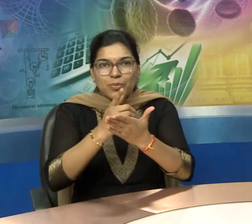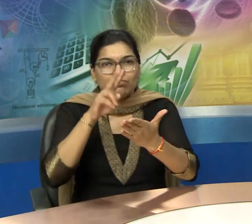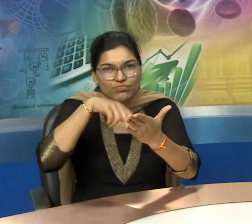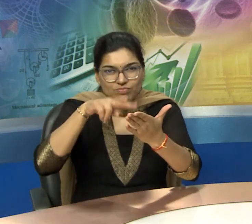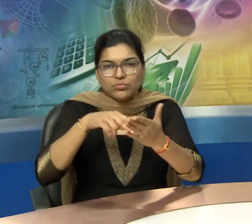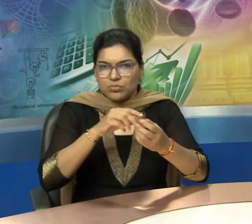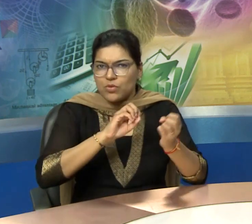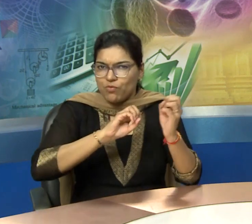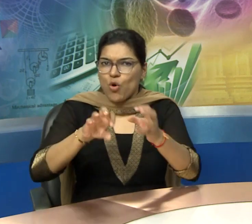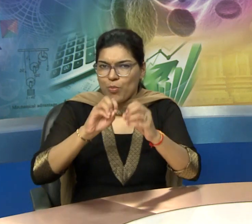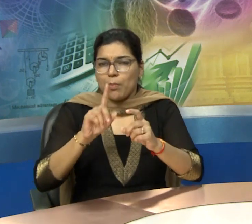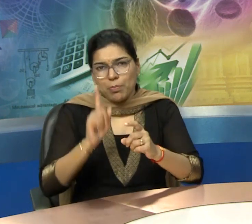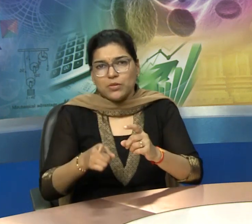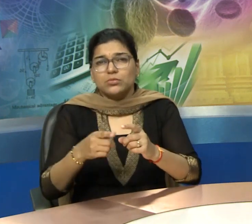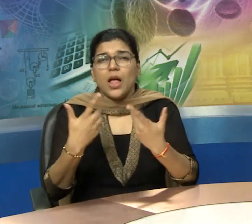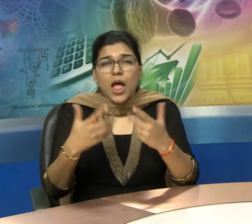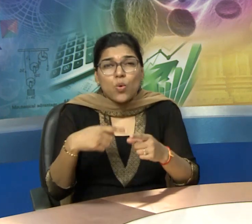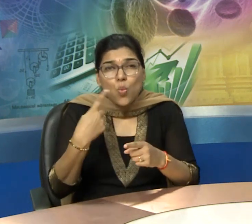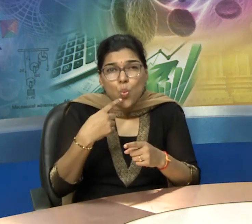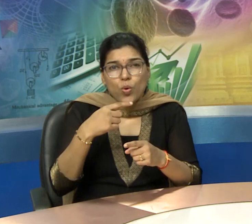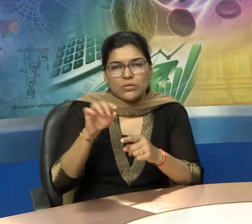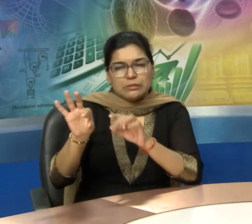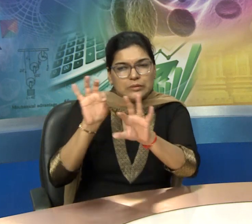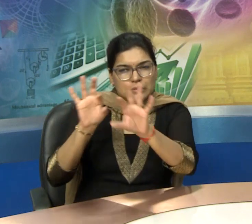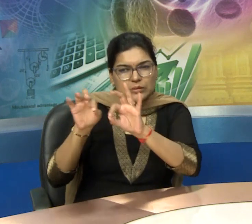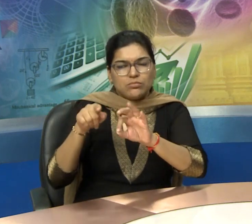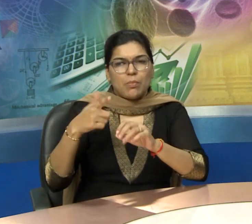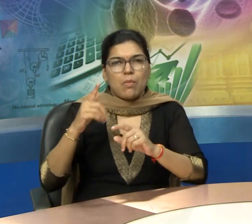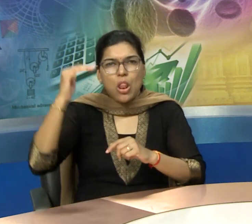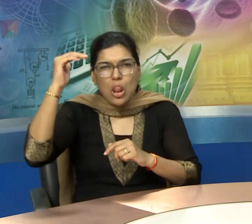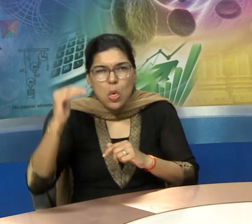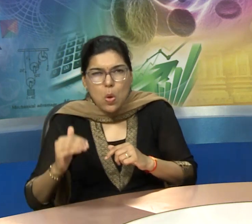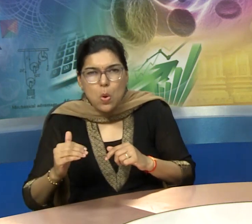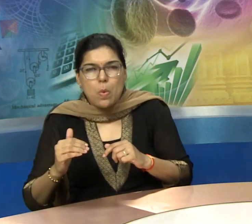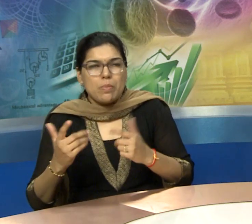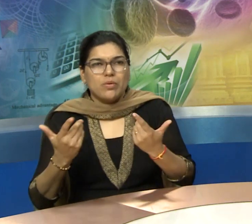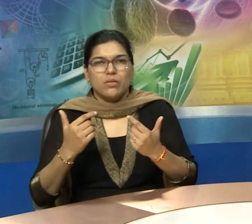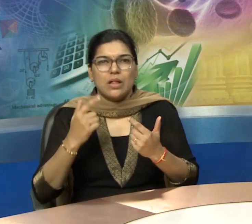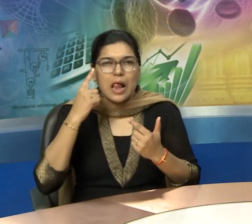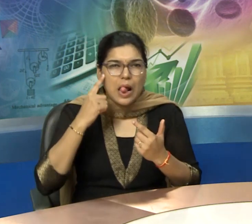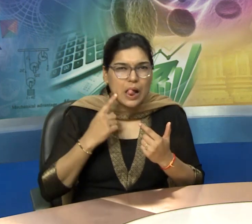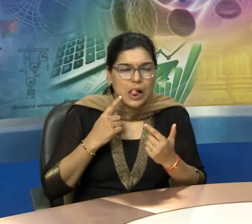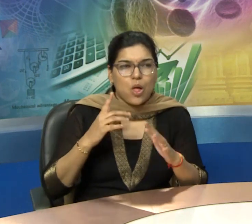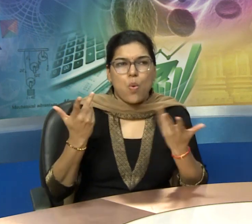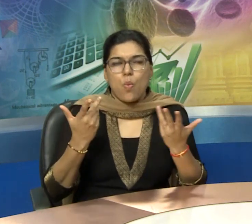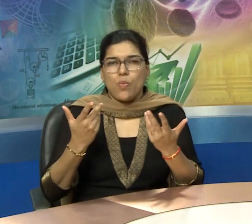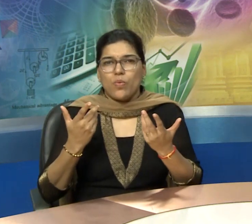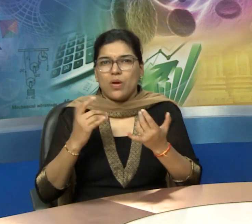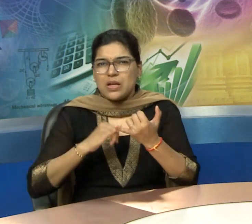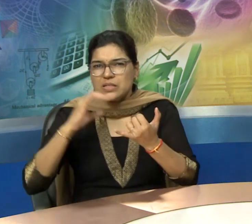from the library only. And also the next point explains that information about all these areas